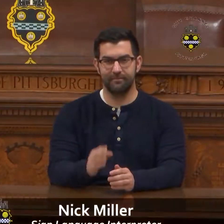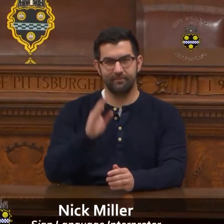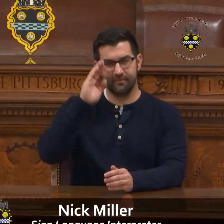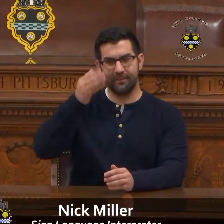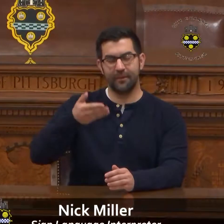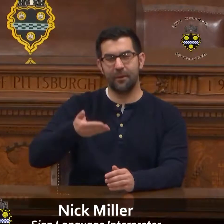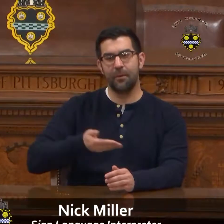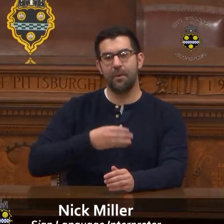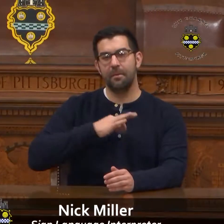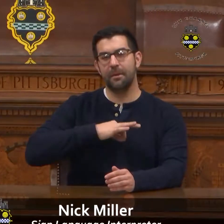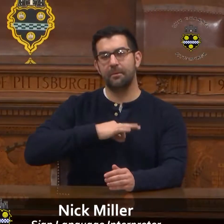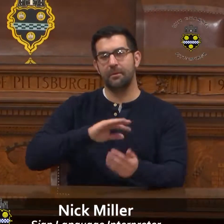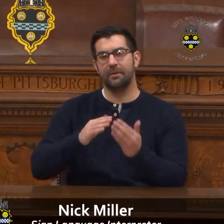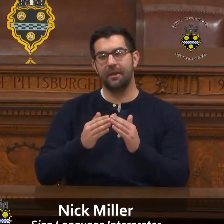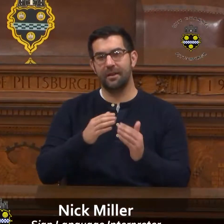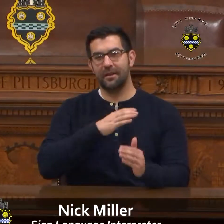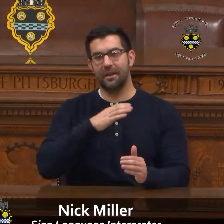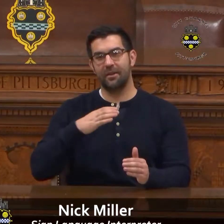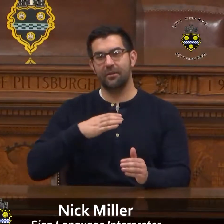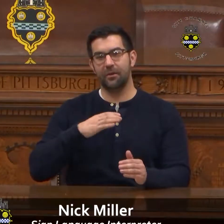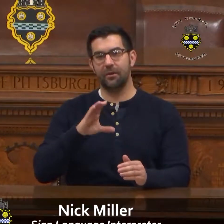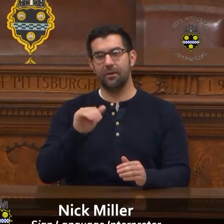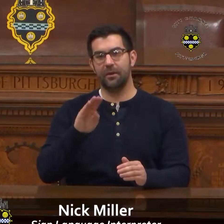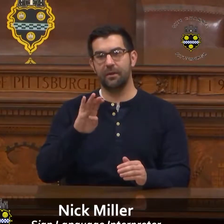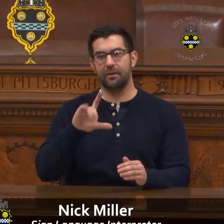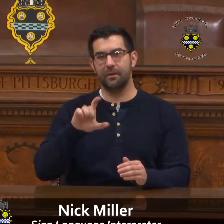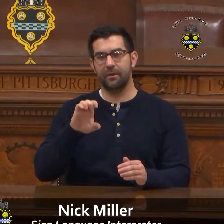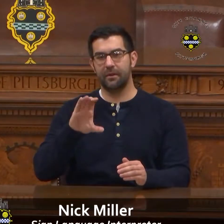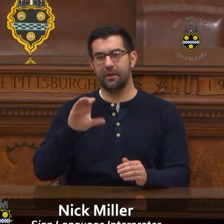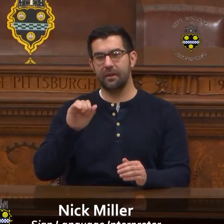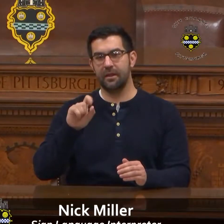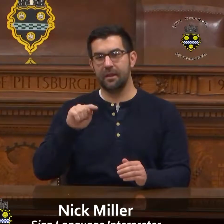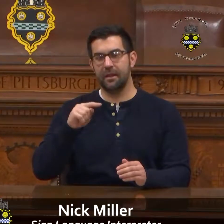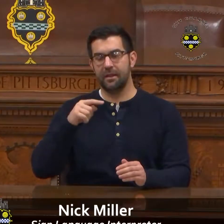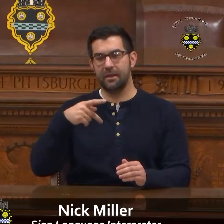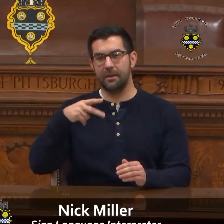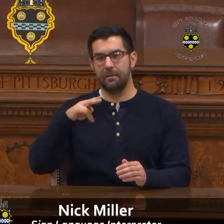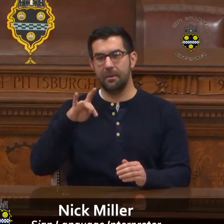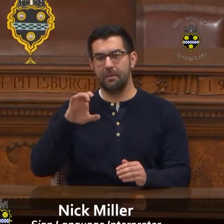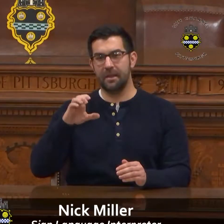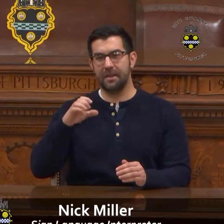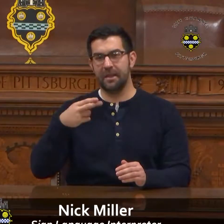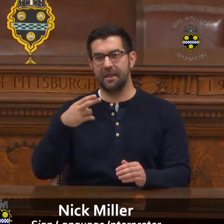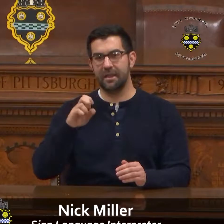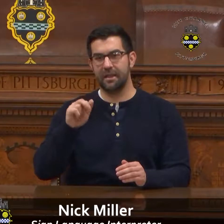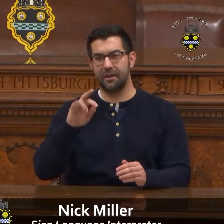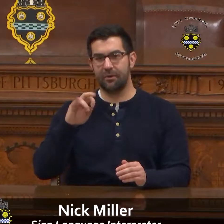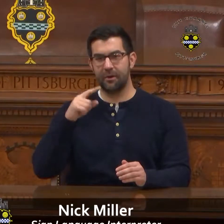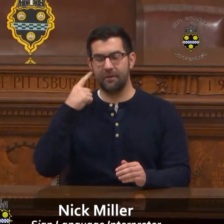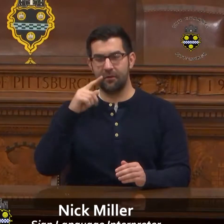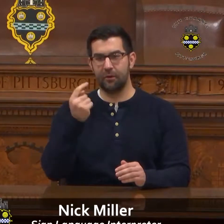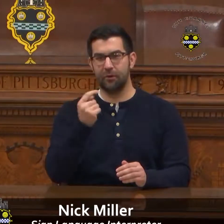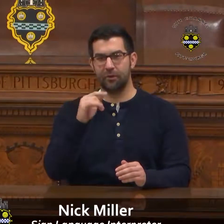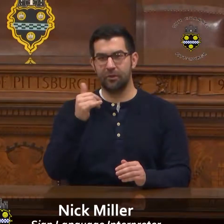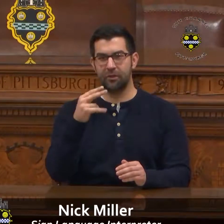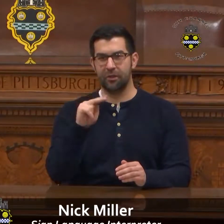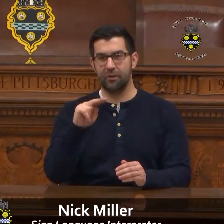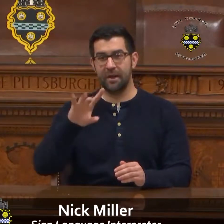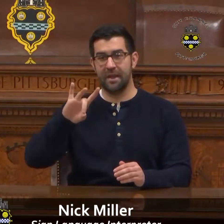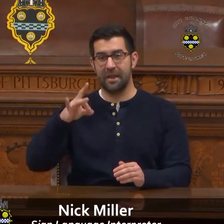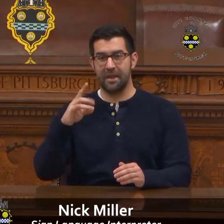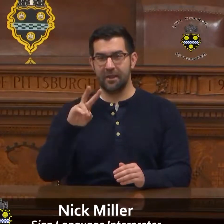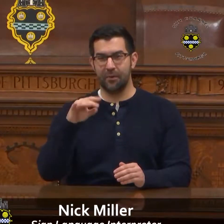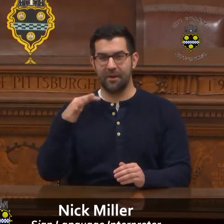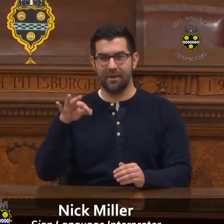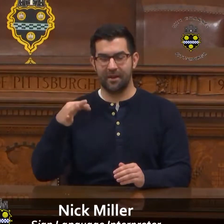Hello and welcome to the Pittsburgh City Council Cablecast public hearing for Tuesday, January 8th, 2019. My